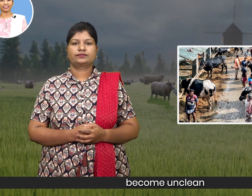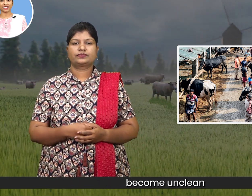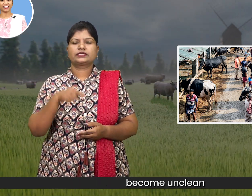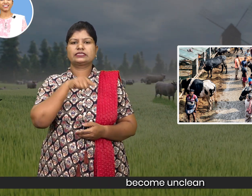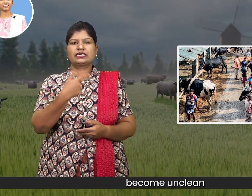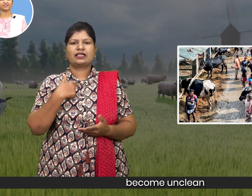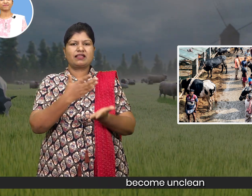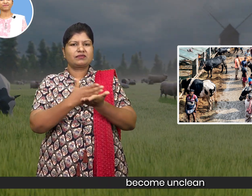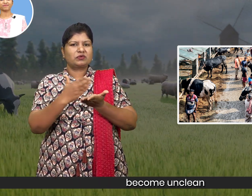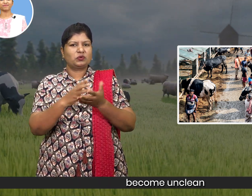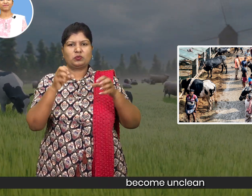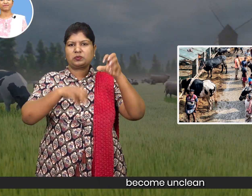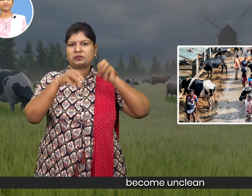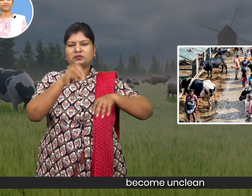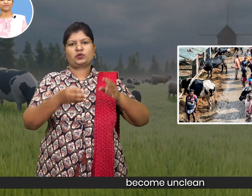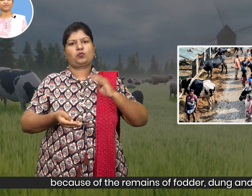become unclean